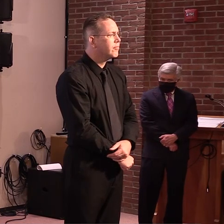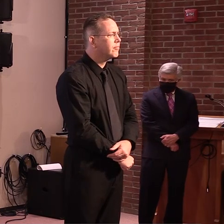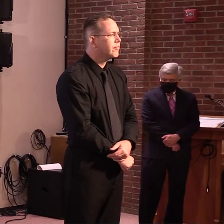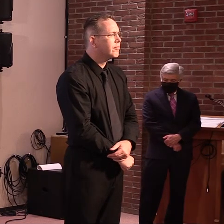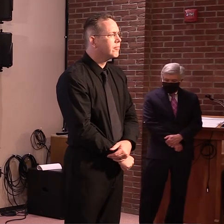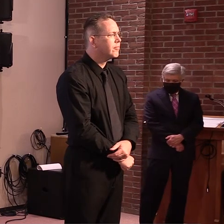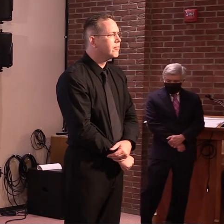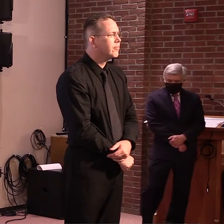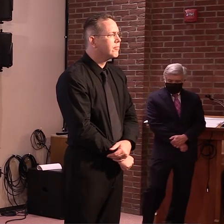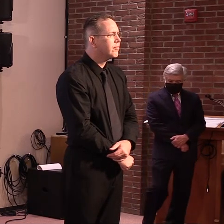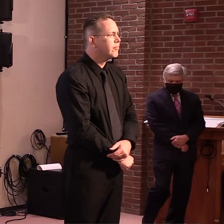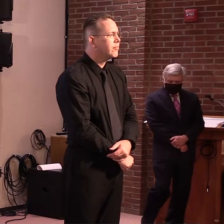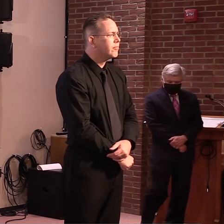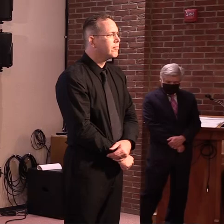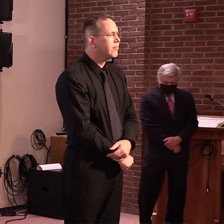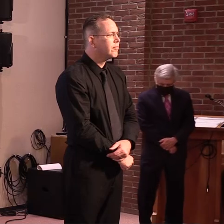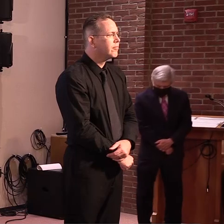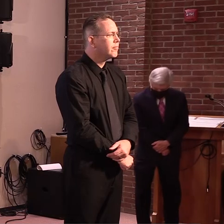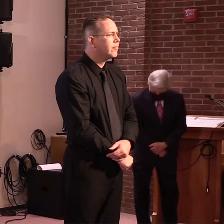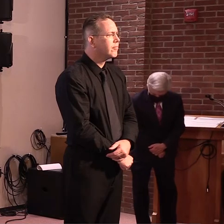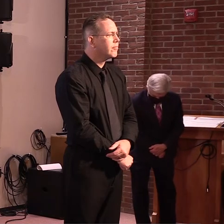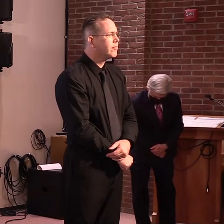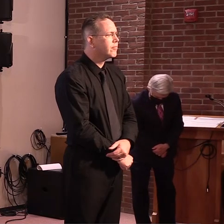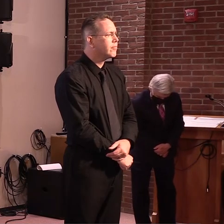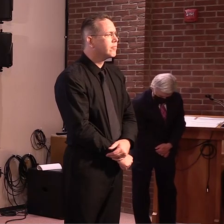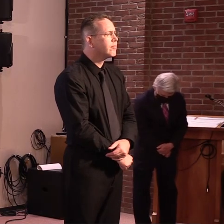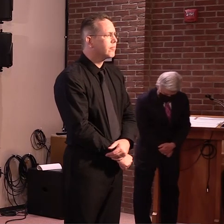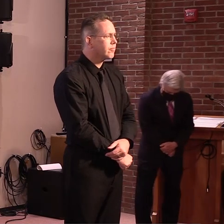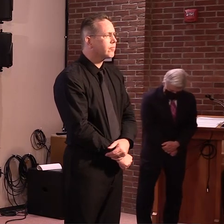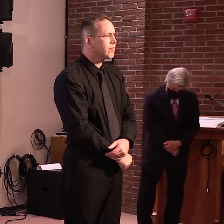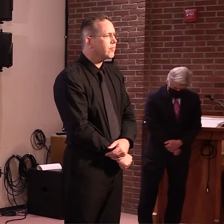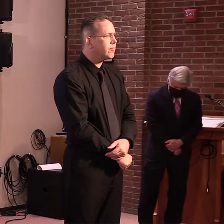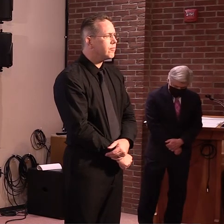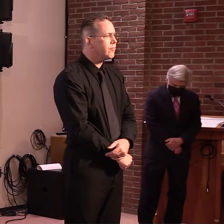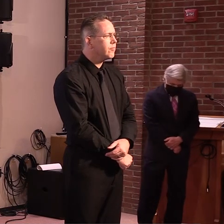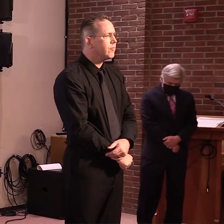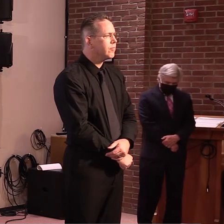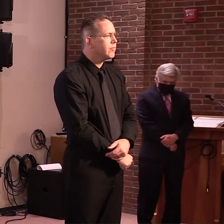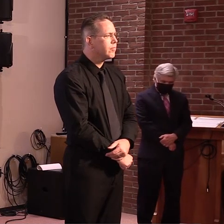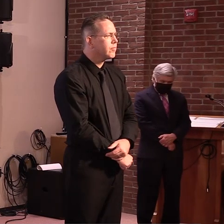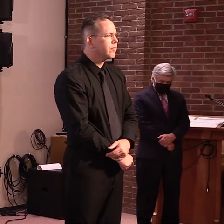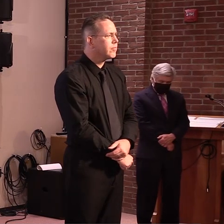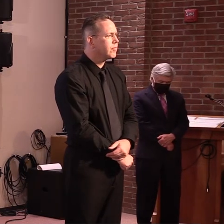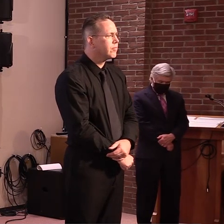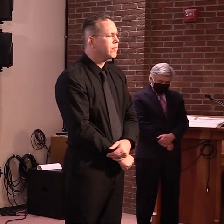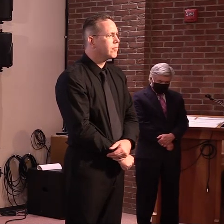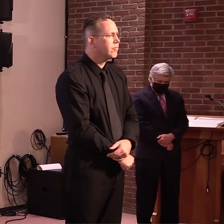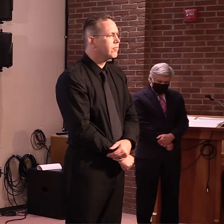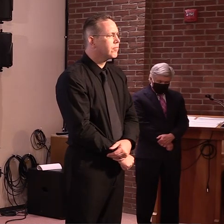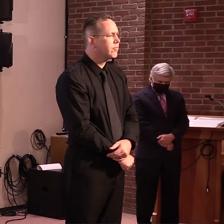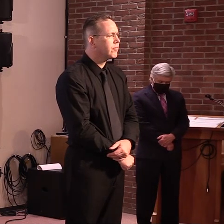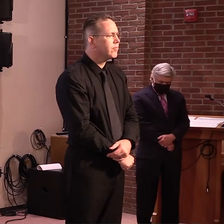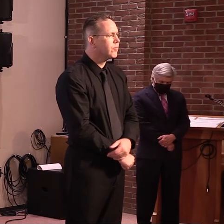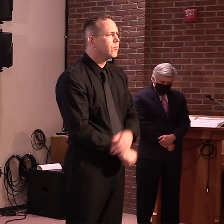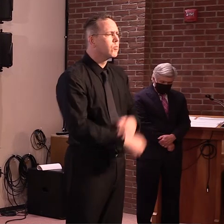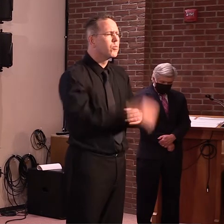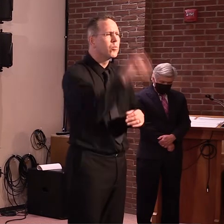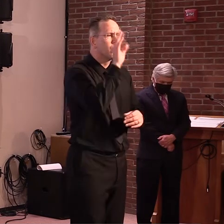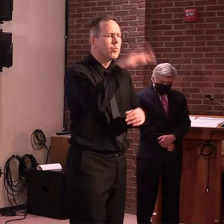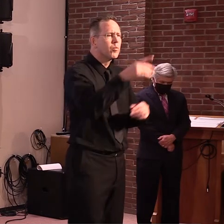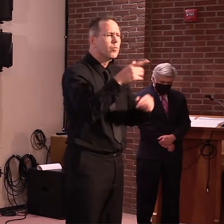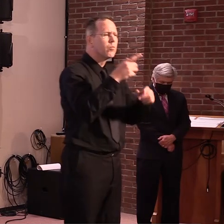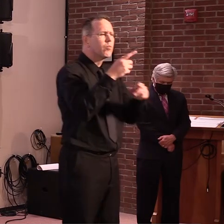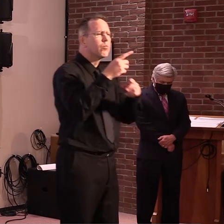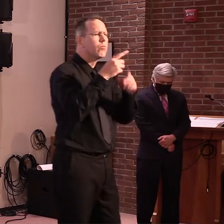what steps are being taken now to ensure that those students will have access to remote learning this fall in the event